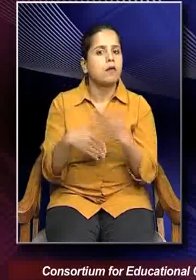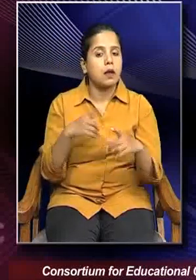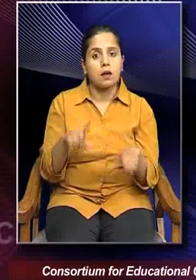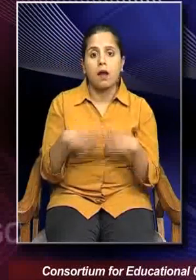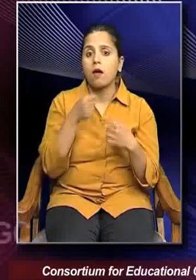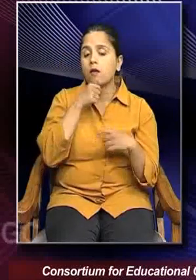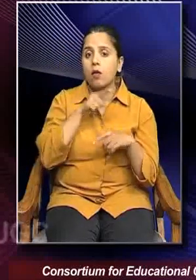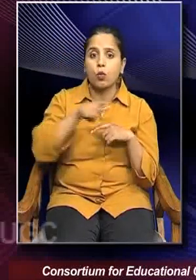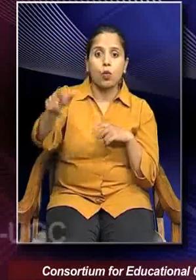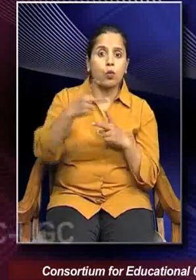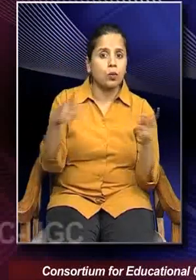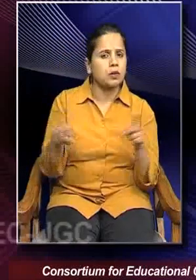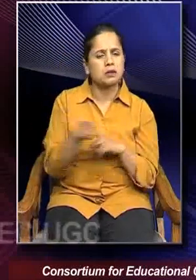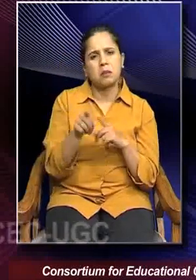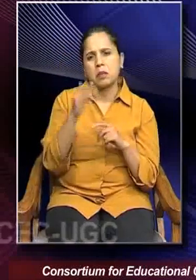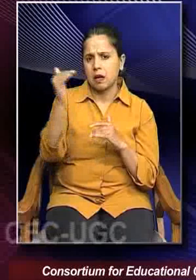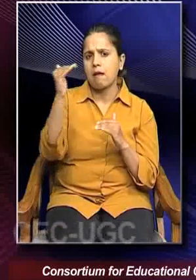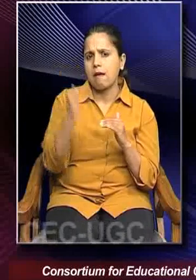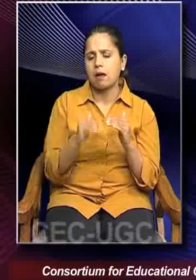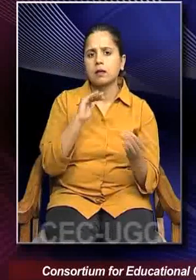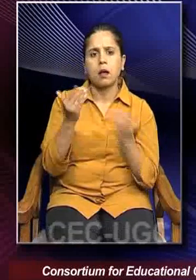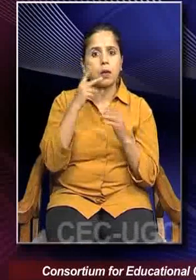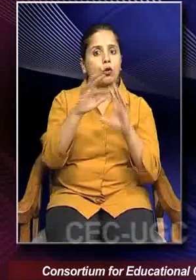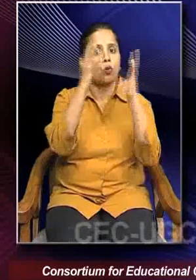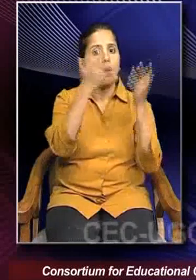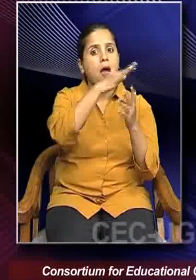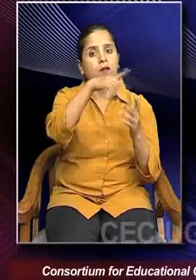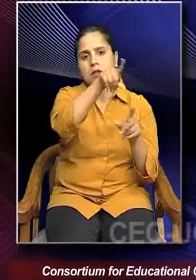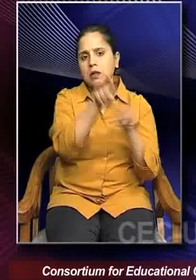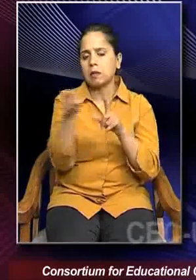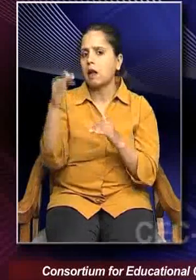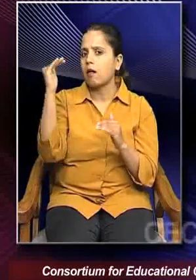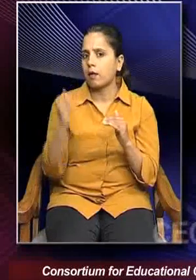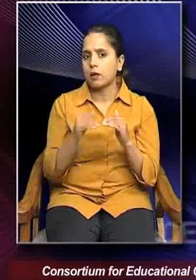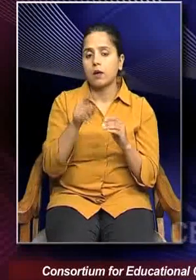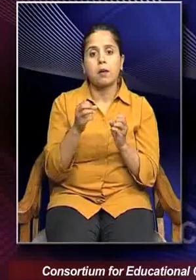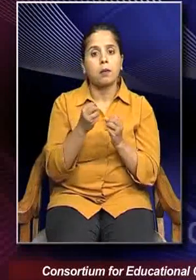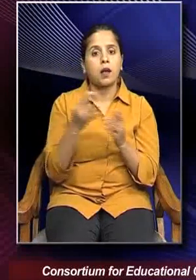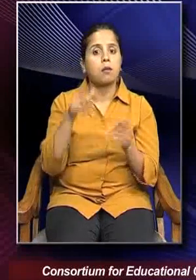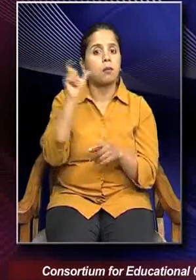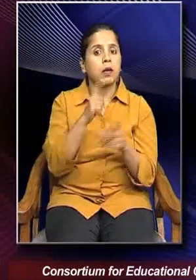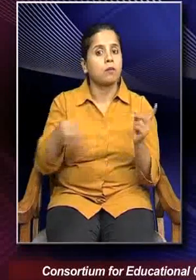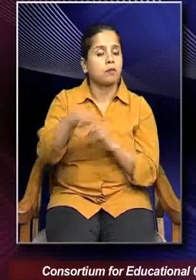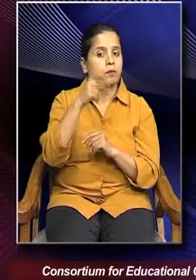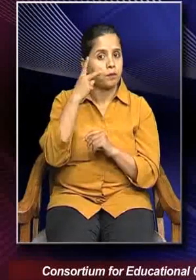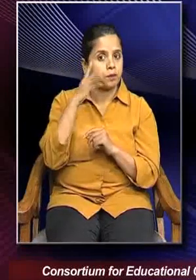expectancy happens to be still fairly less as compared to the global average, and of course majority of the population